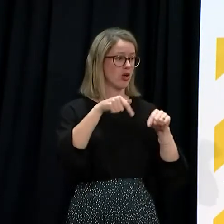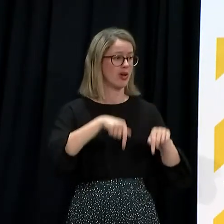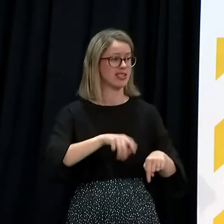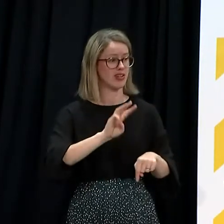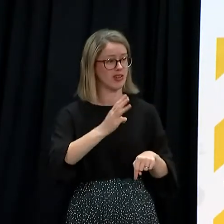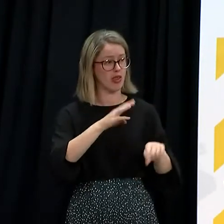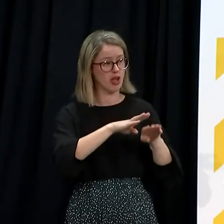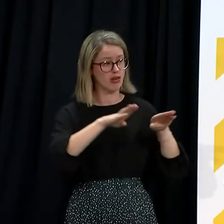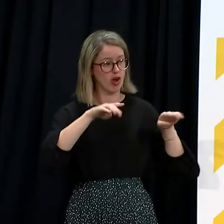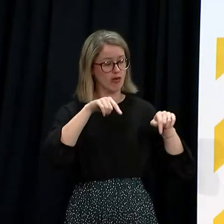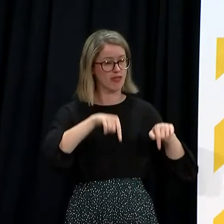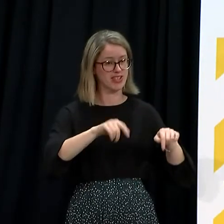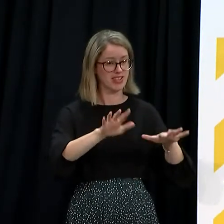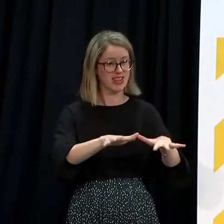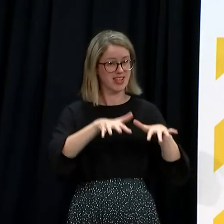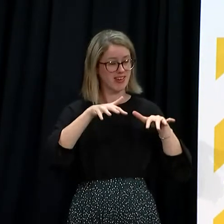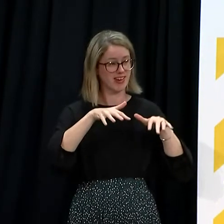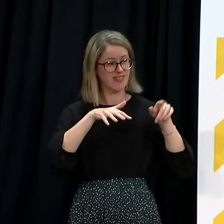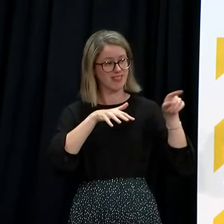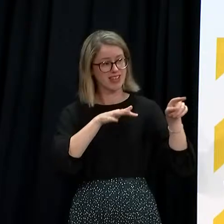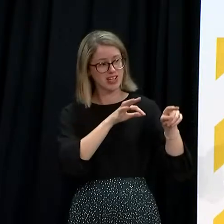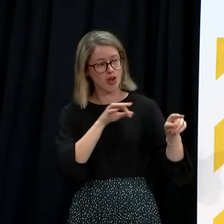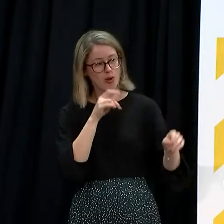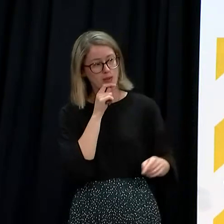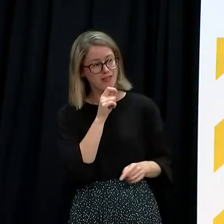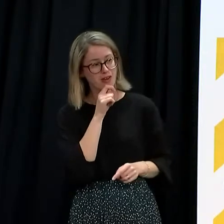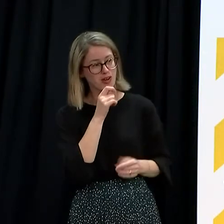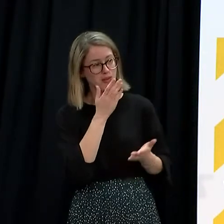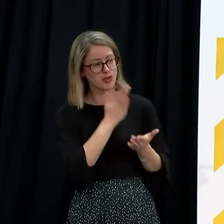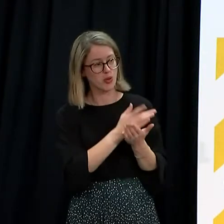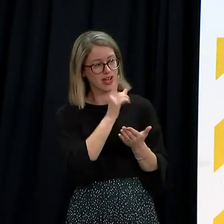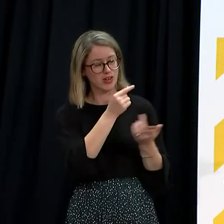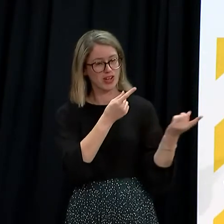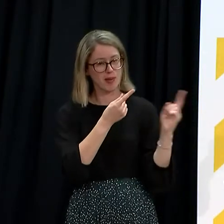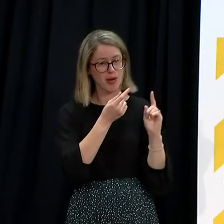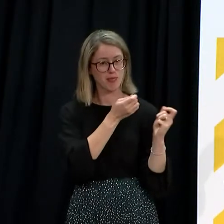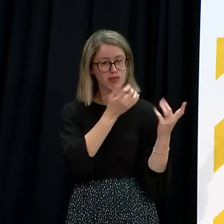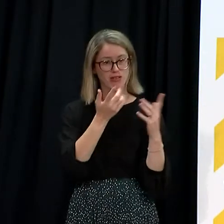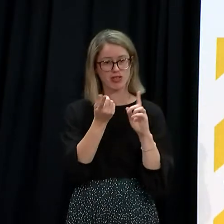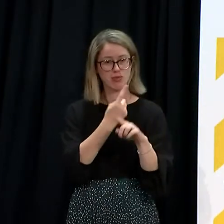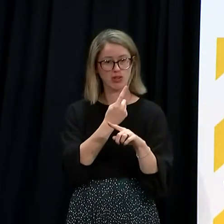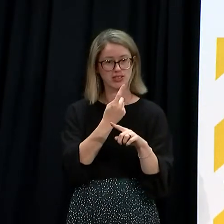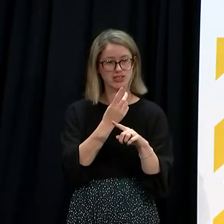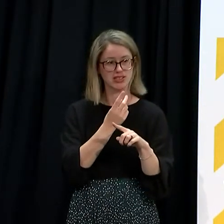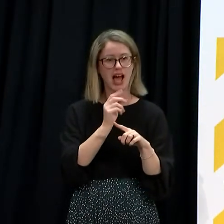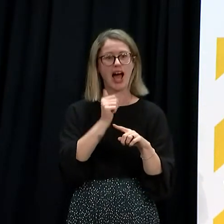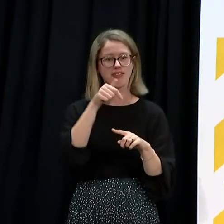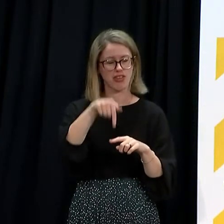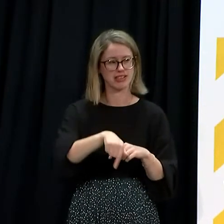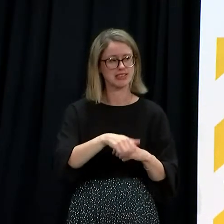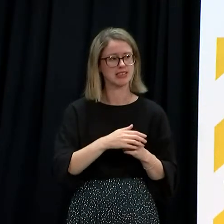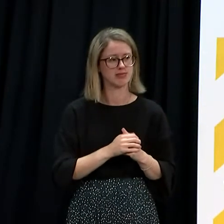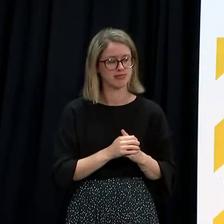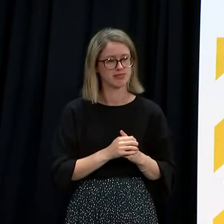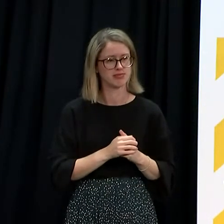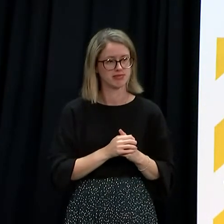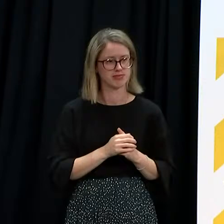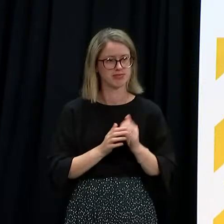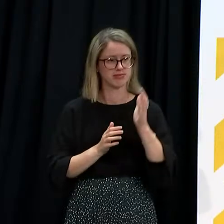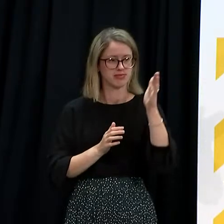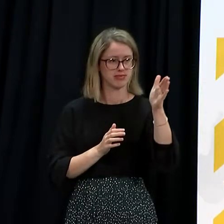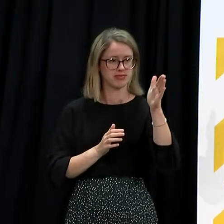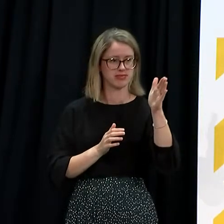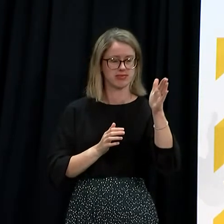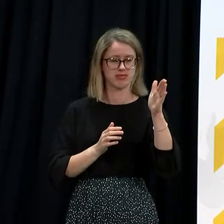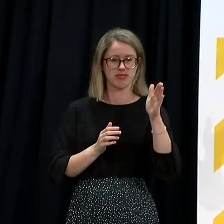third row of this theatrette, who is not mic'd, and I'm sure that he could probably give you a response straight off the bat after this. In response